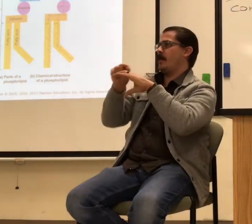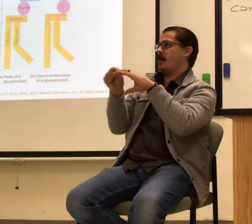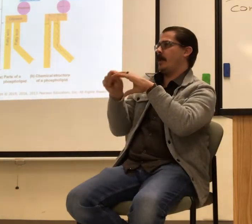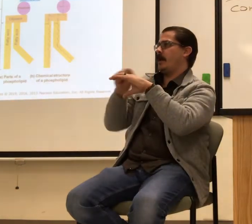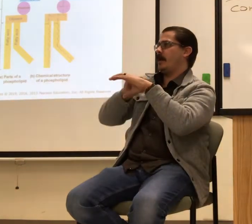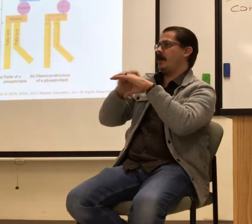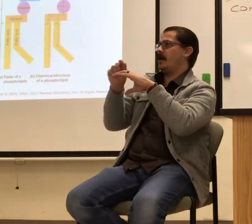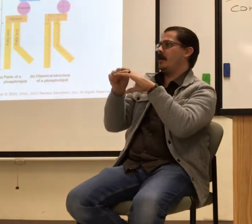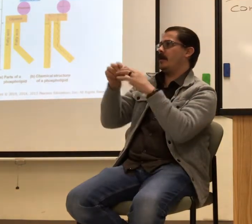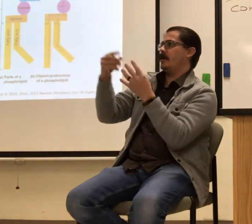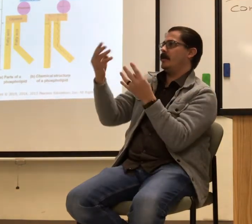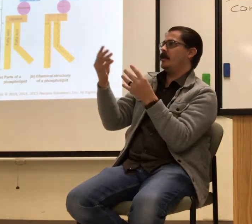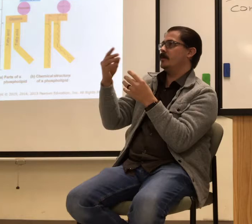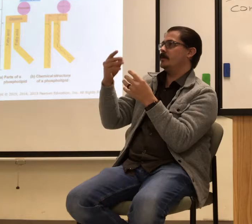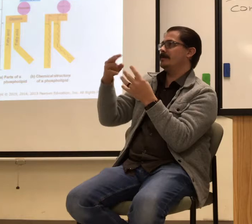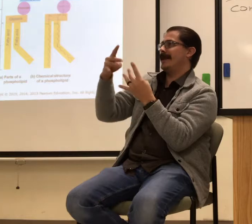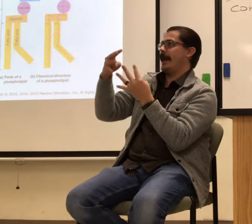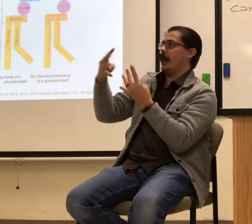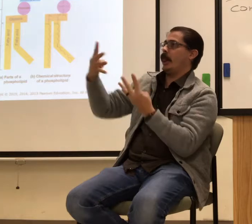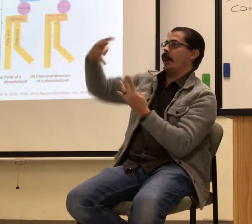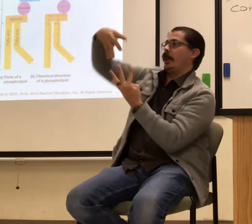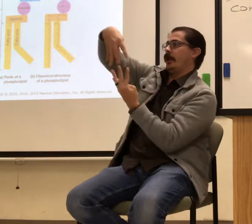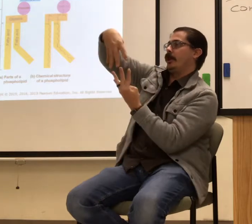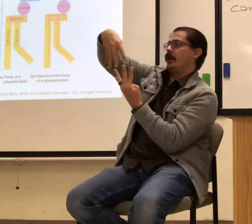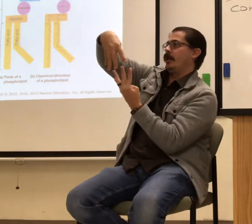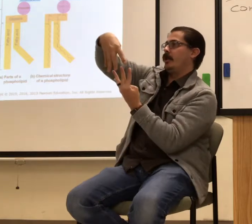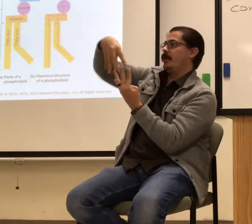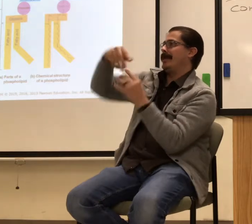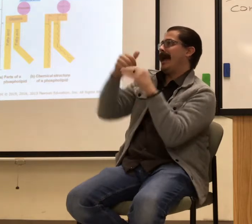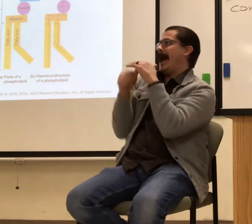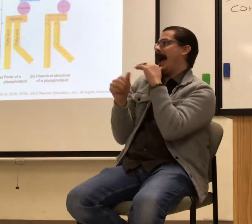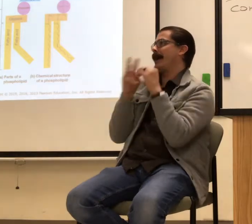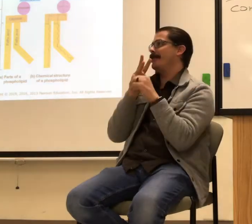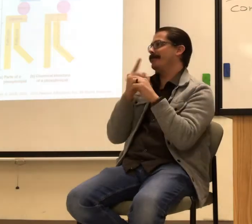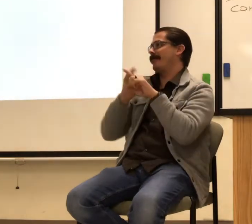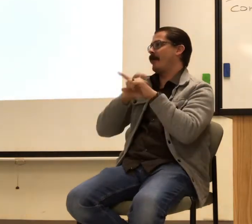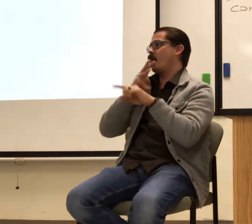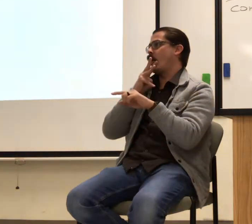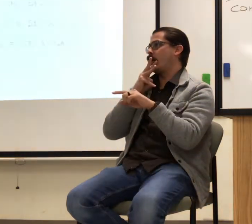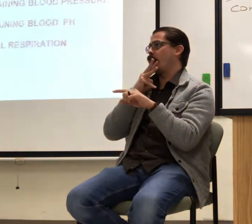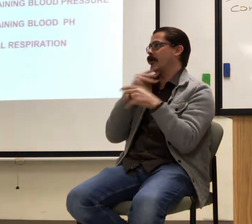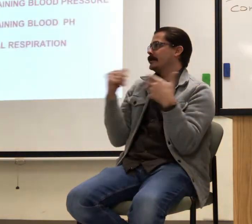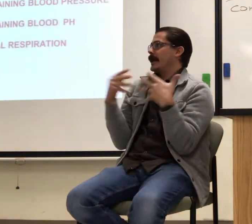those tails face each other, away from water. They're hydrophobic.